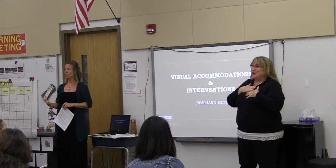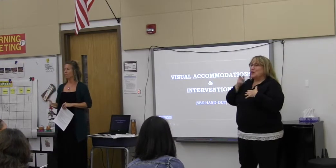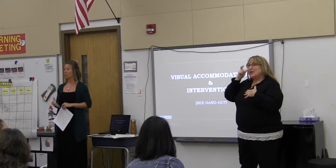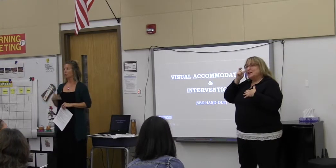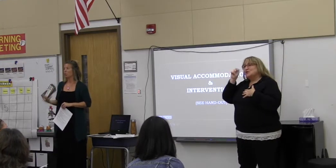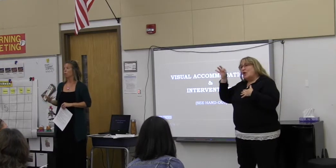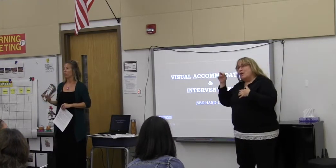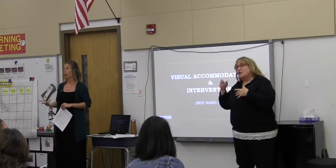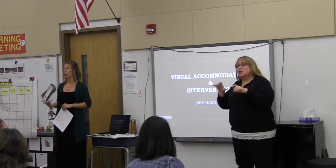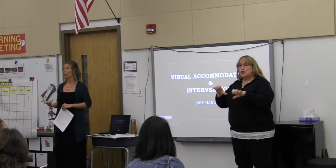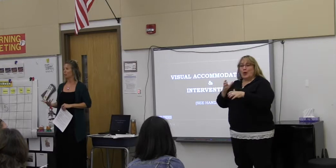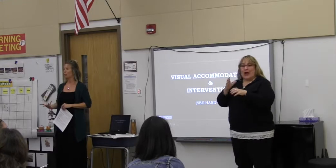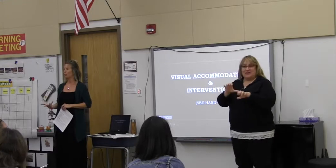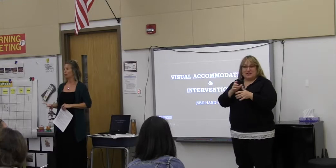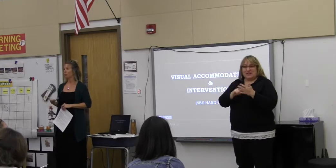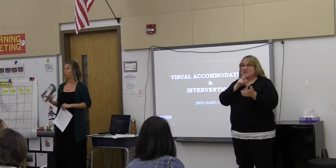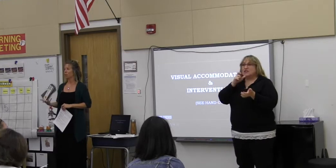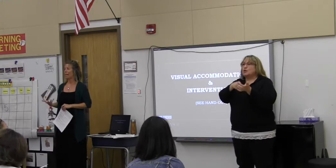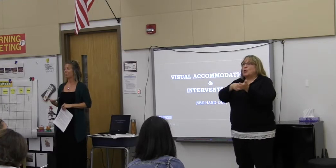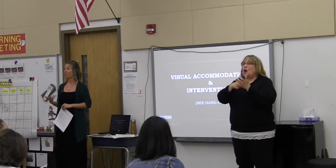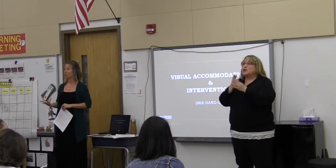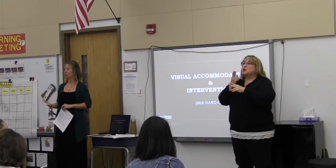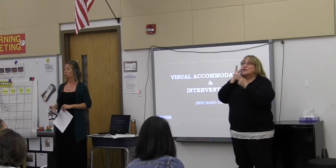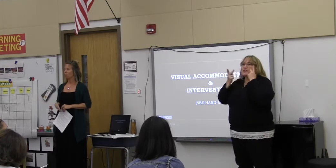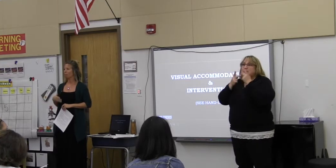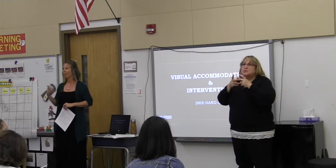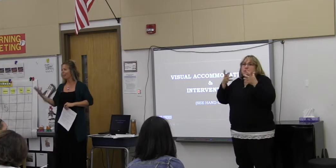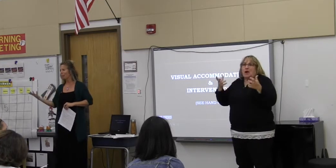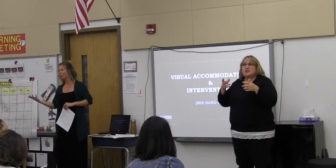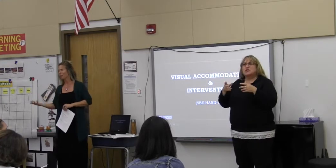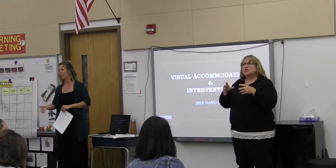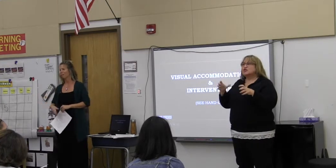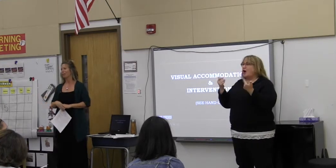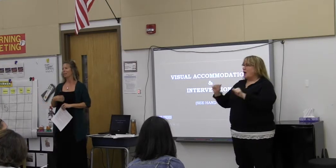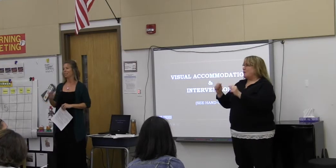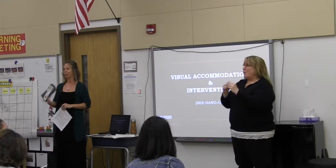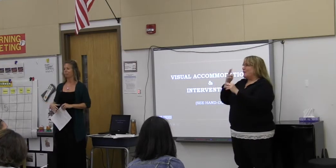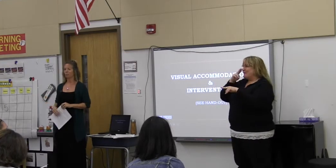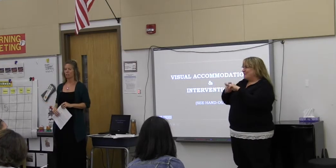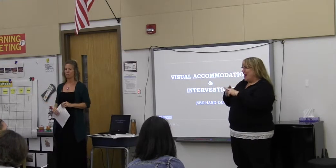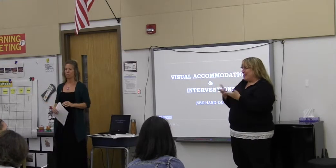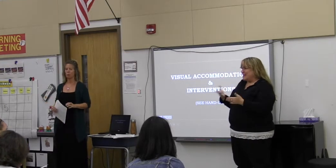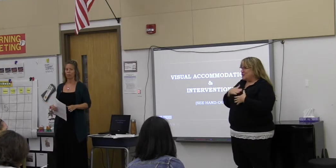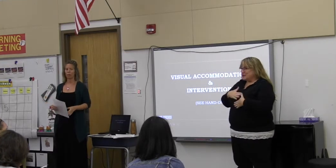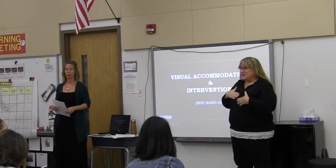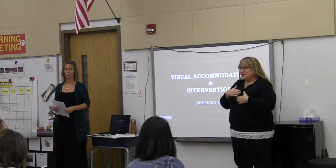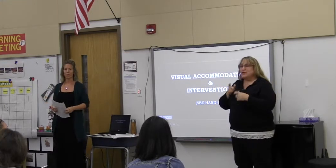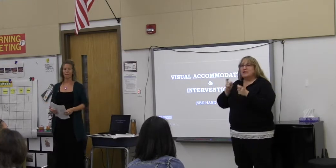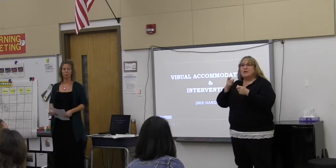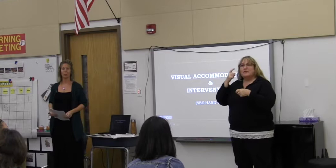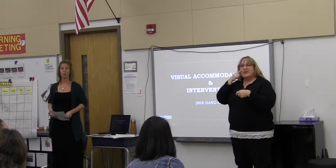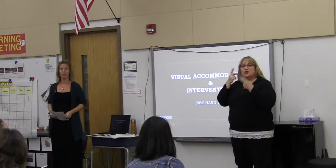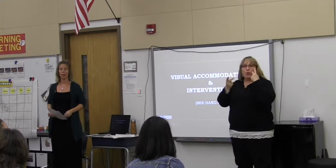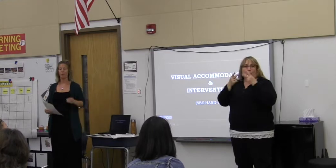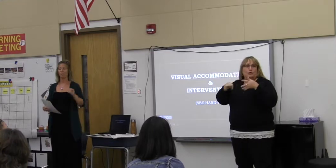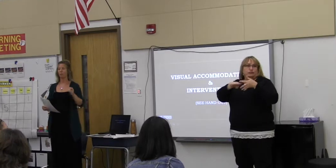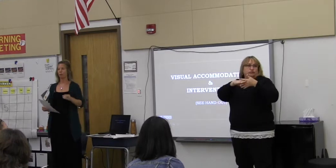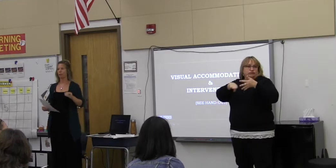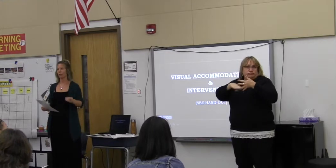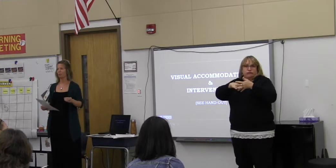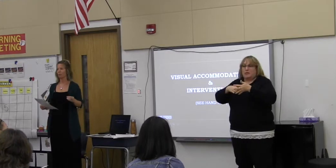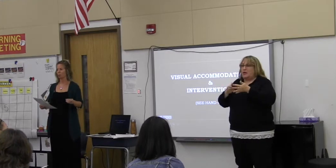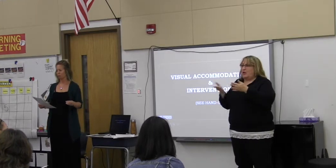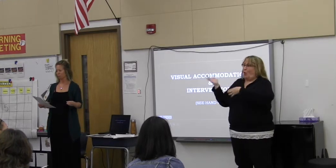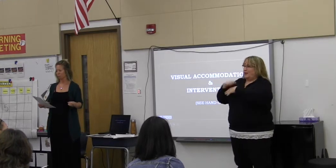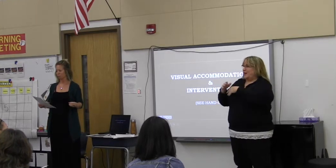do activities that just don't require to use their vision as much, more fun things for them. You know, just giving them breaks throughout their day where they're not having to